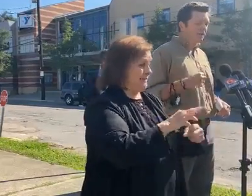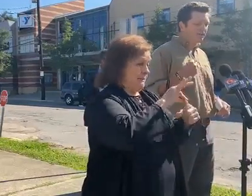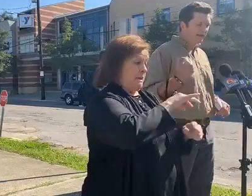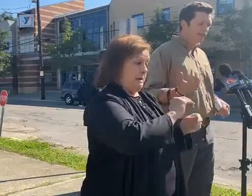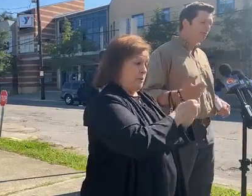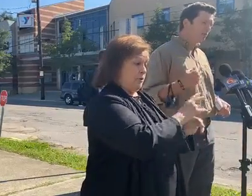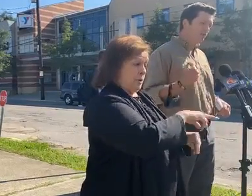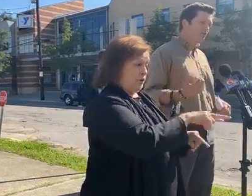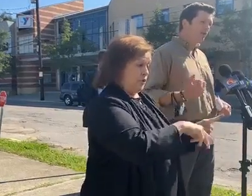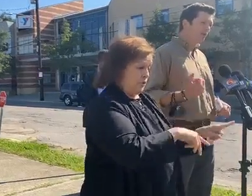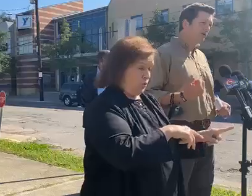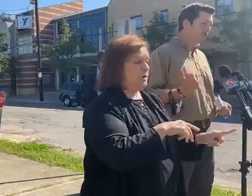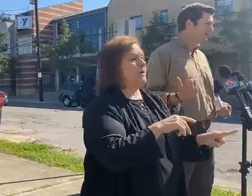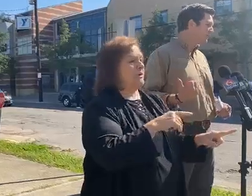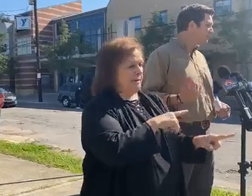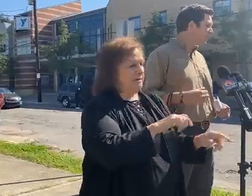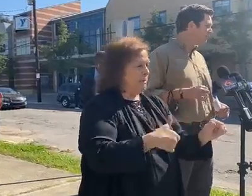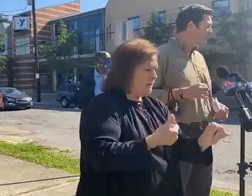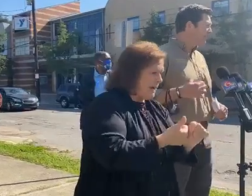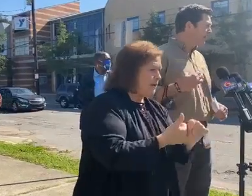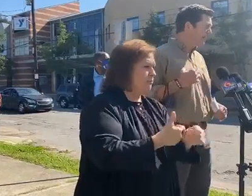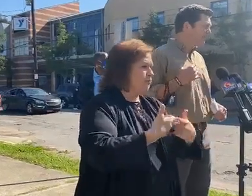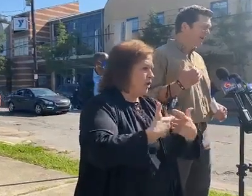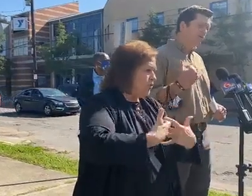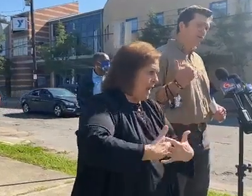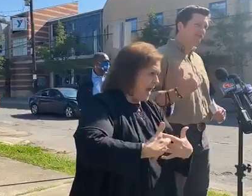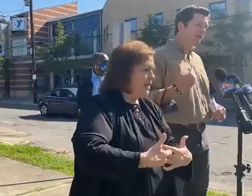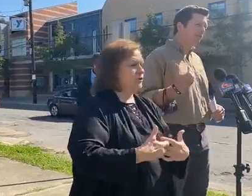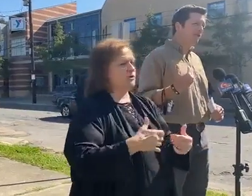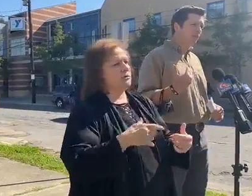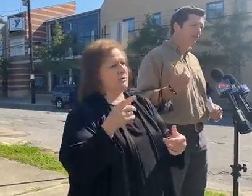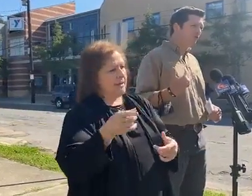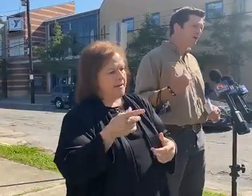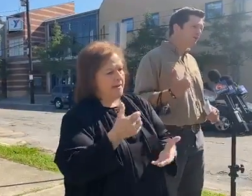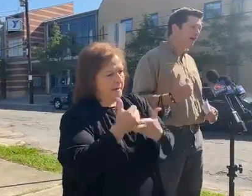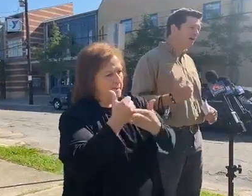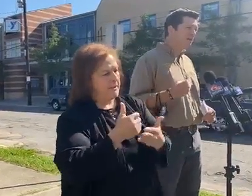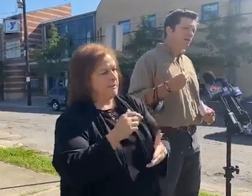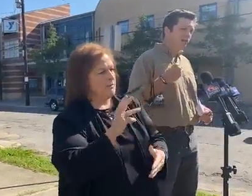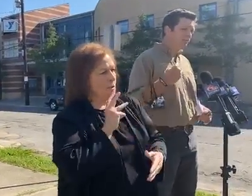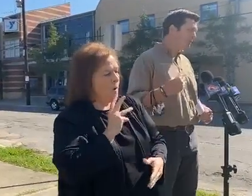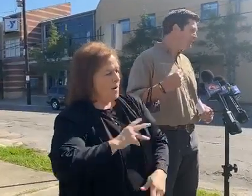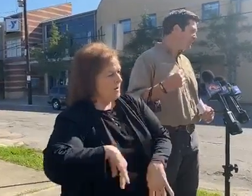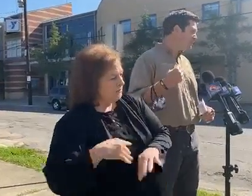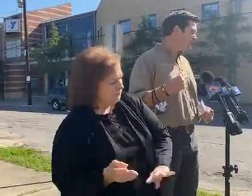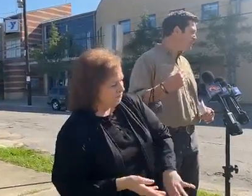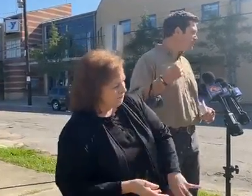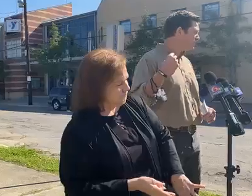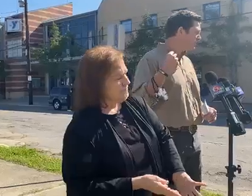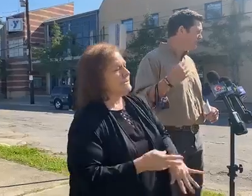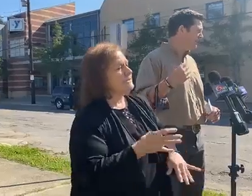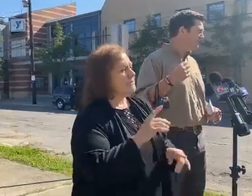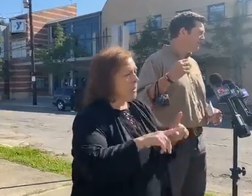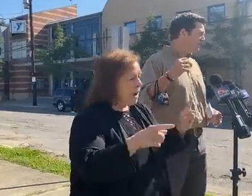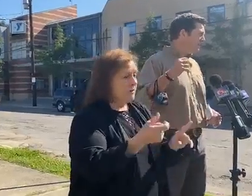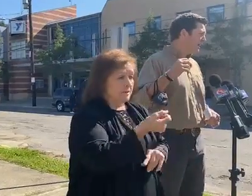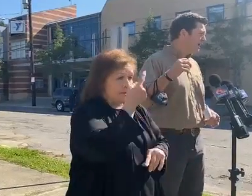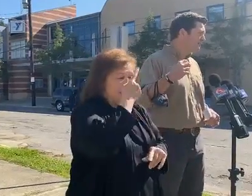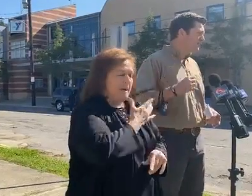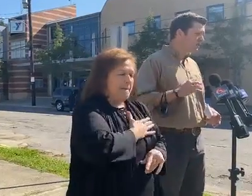22. Thanks to deployment of generators and back trucks, we're getting really stable on the wastewater side. But please continue to